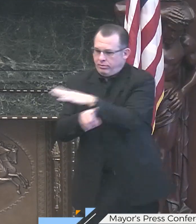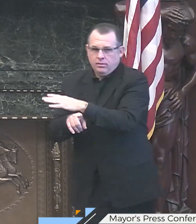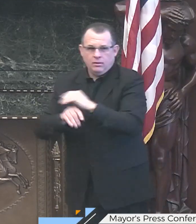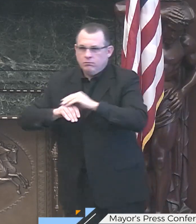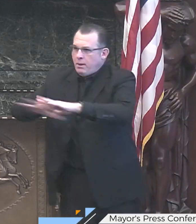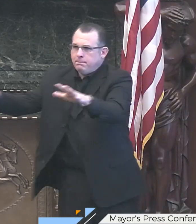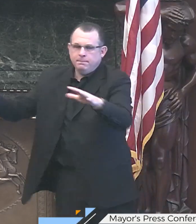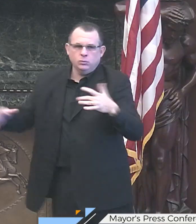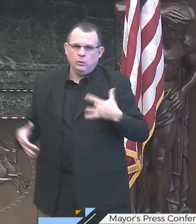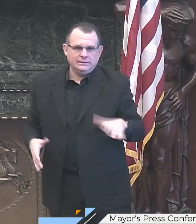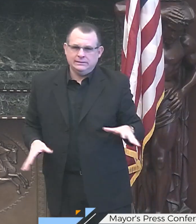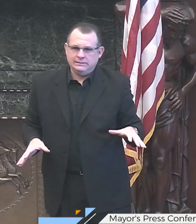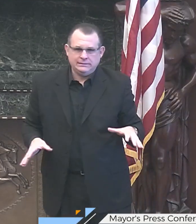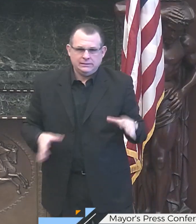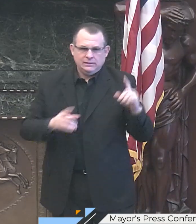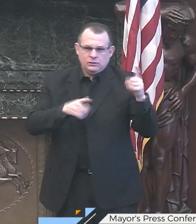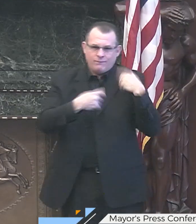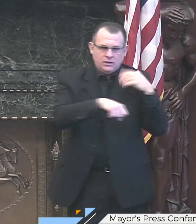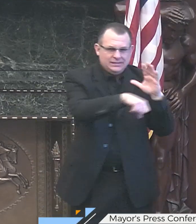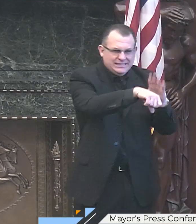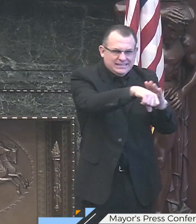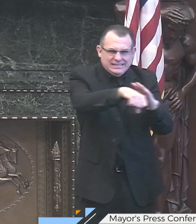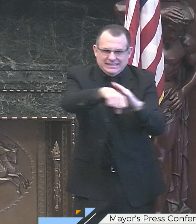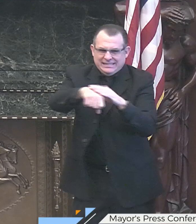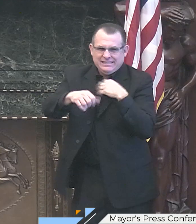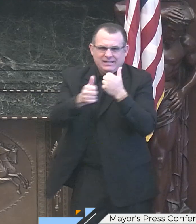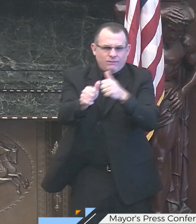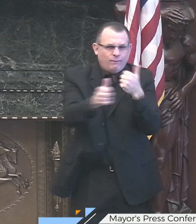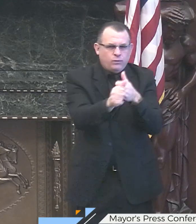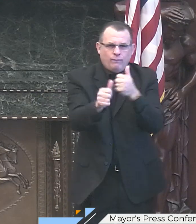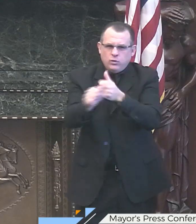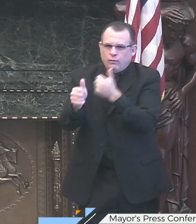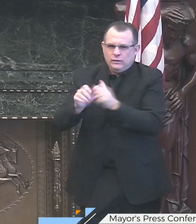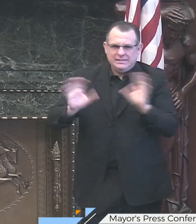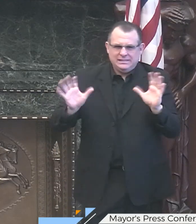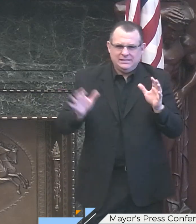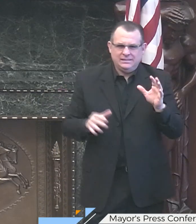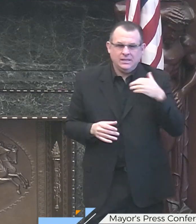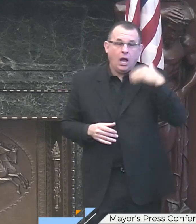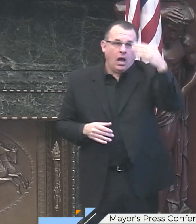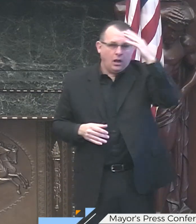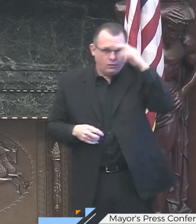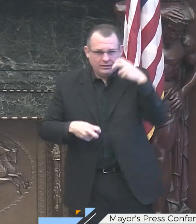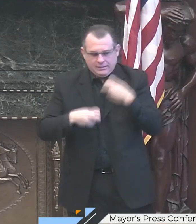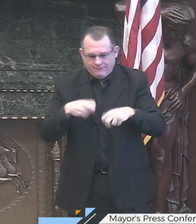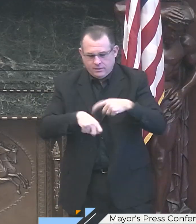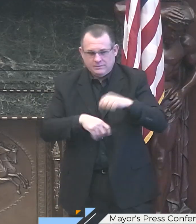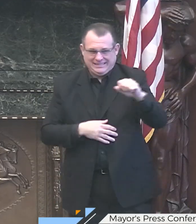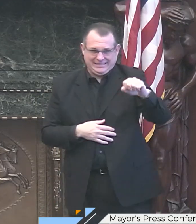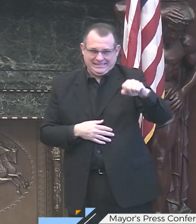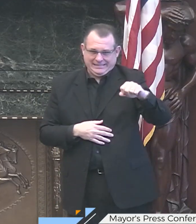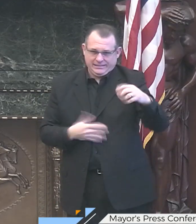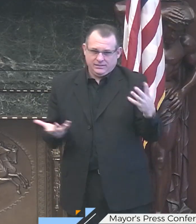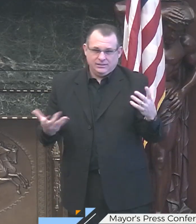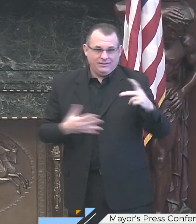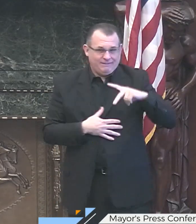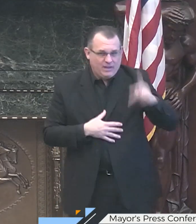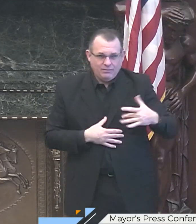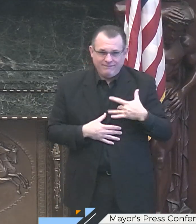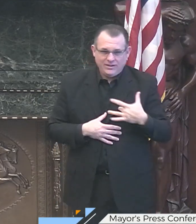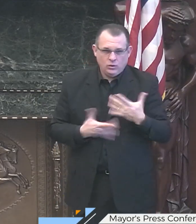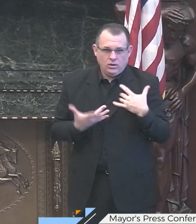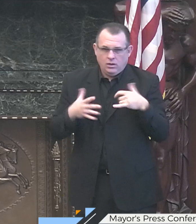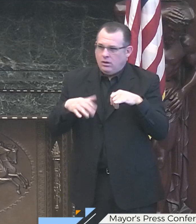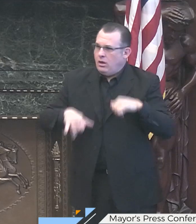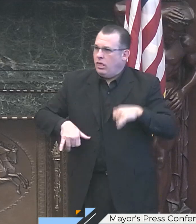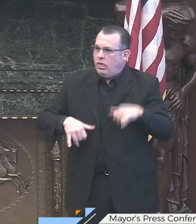do, and I know this is a tough time for people in Philadelphia, stuck inside, and not many people not employed who were previously employed. So I thought I'd talk a little